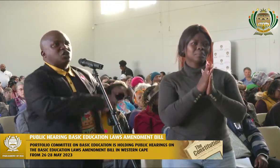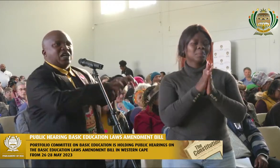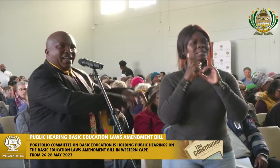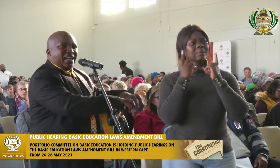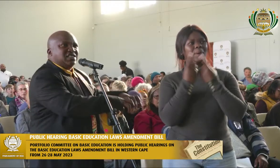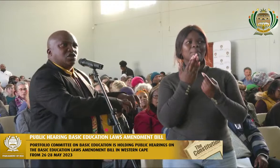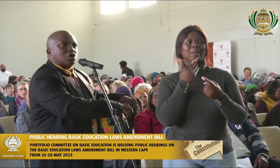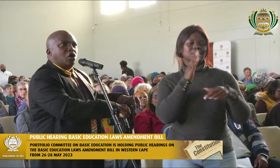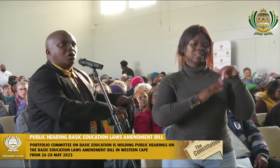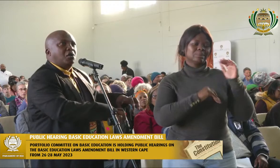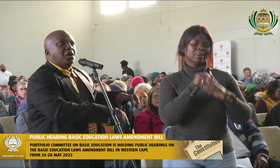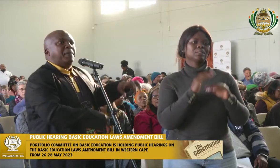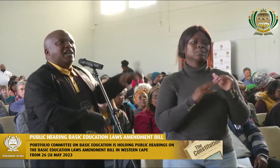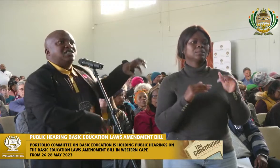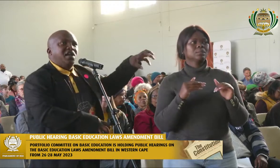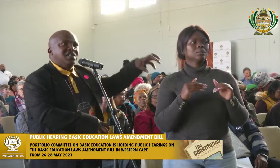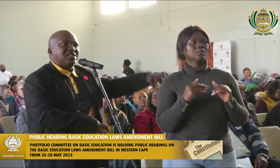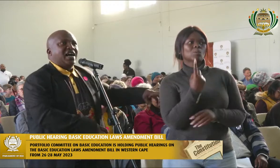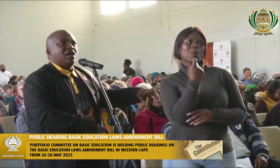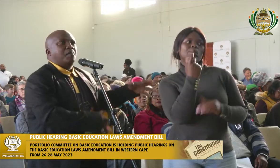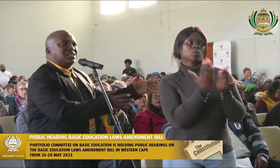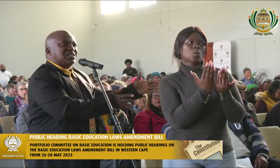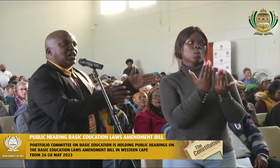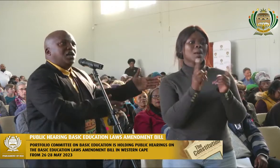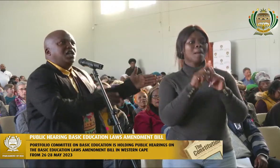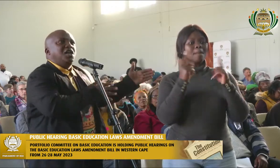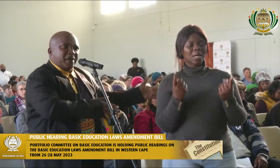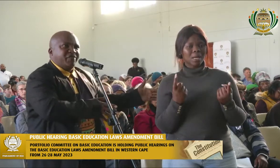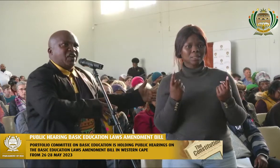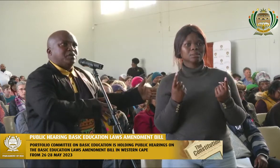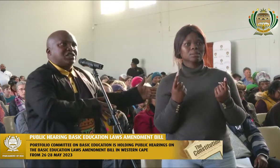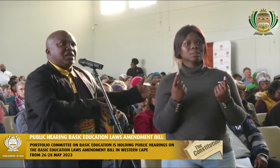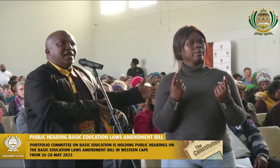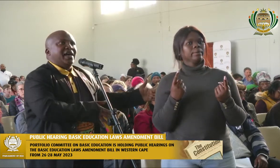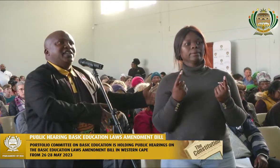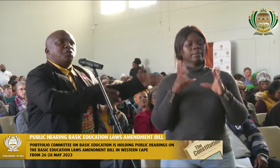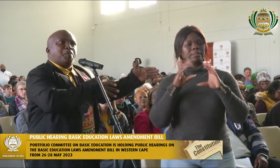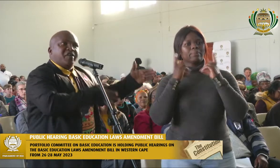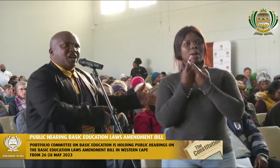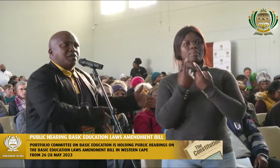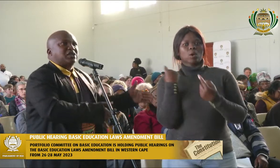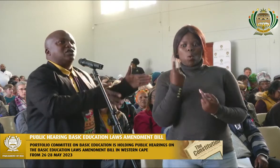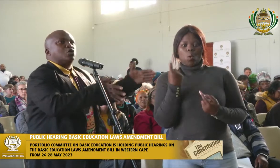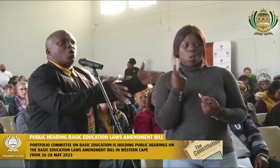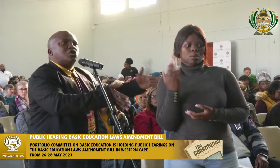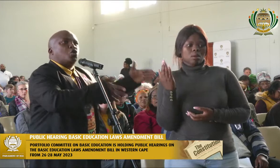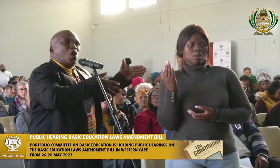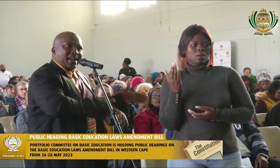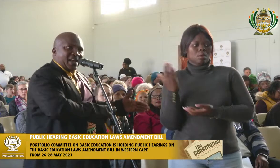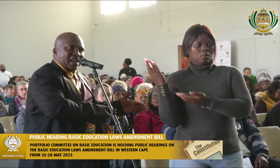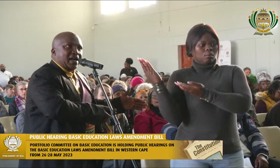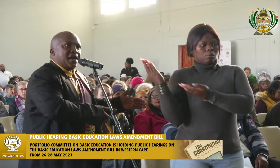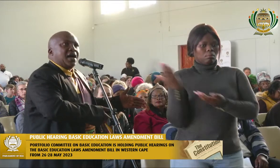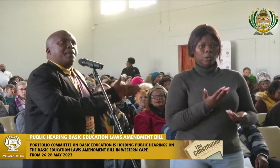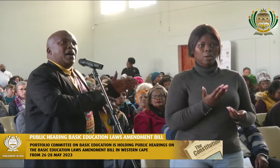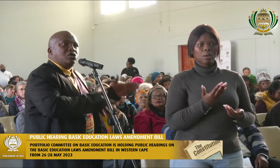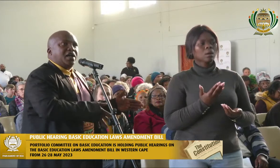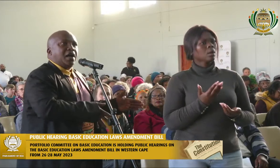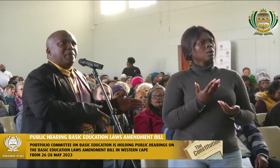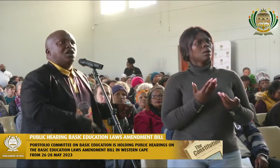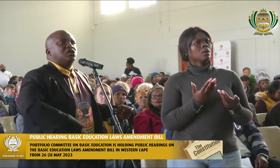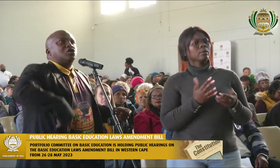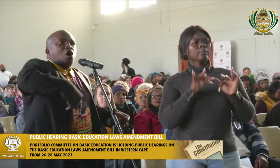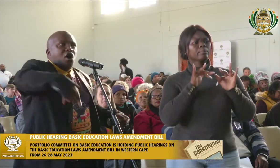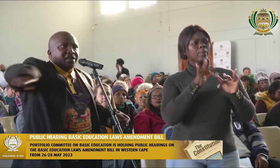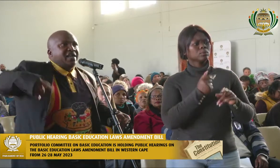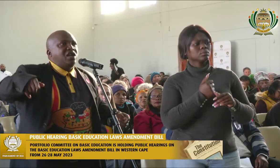i-department mayizosakhela esinye isikolo, but into eyenzekayo bazisa only i-prefabs. And ezi prefabs azikwazi ukwanela